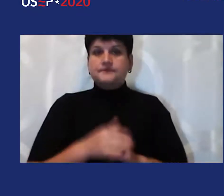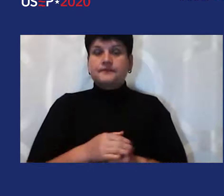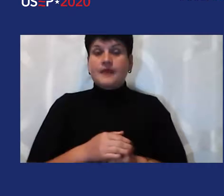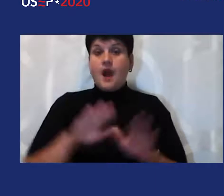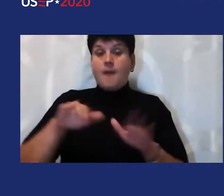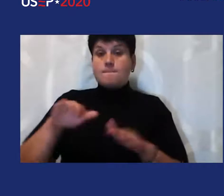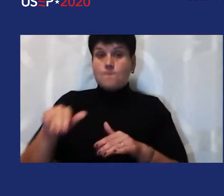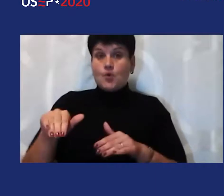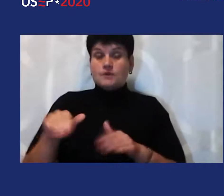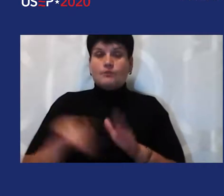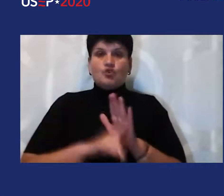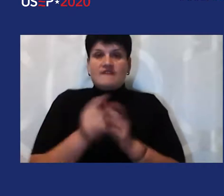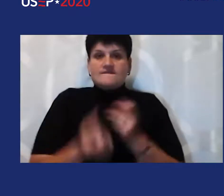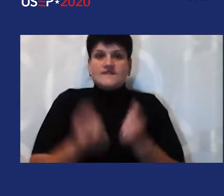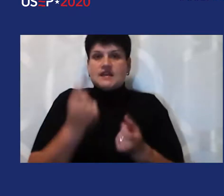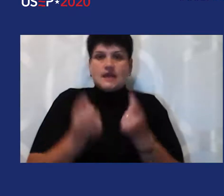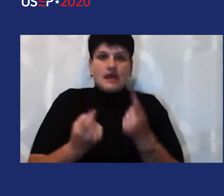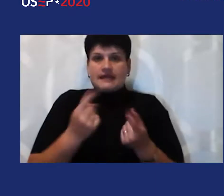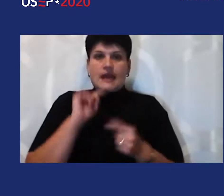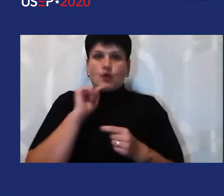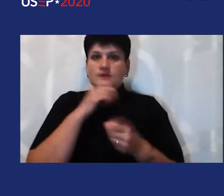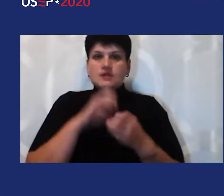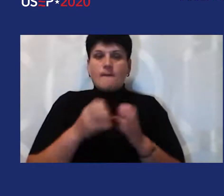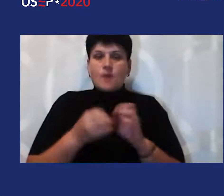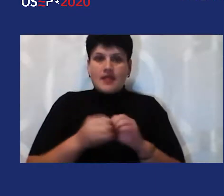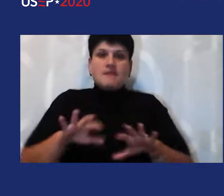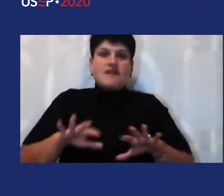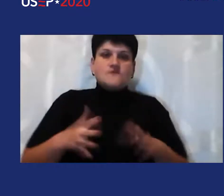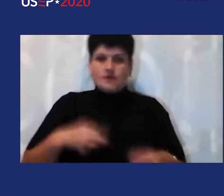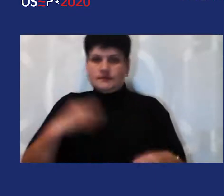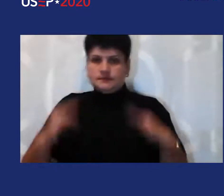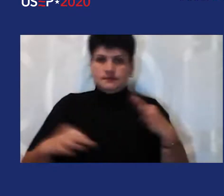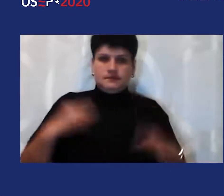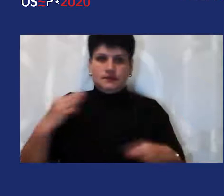fear as regards the actions of the government, which resulted